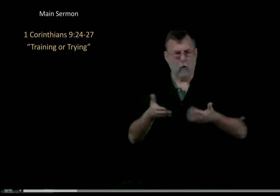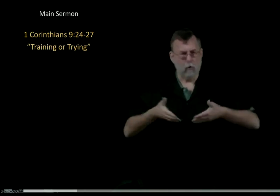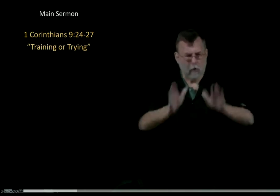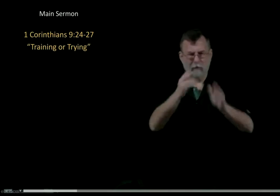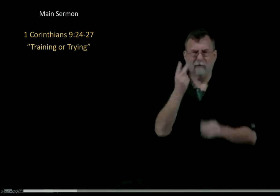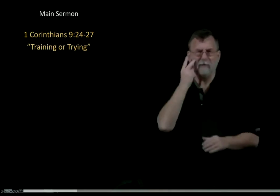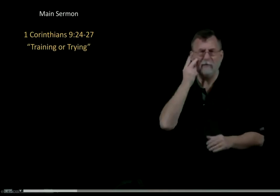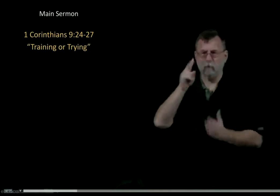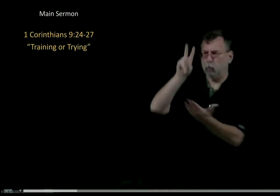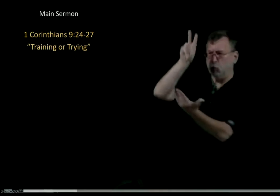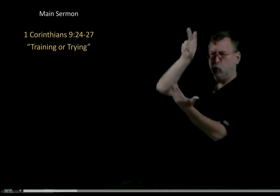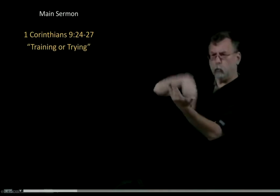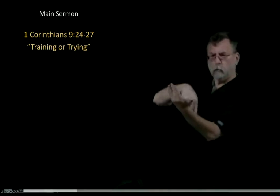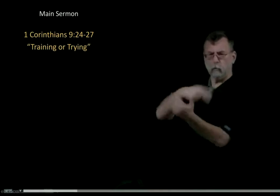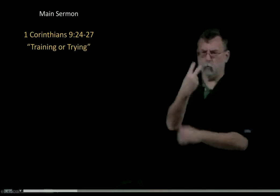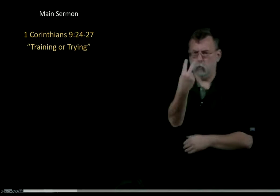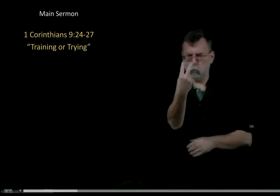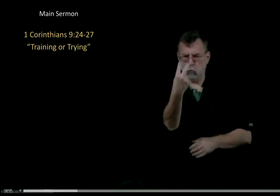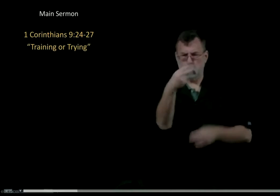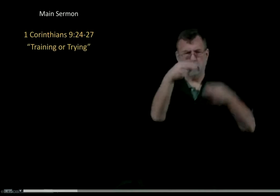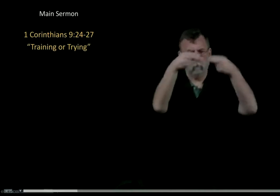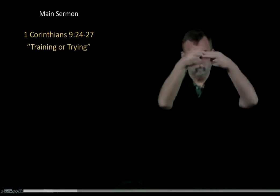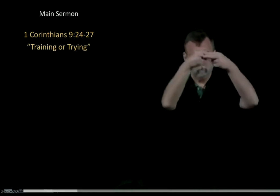1 Corinthians 9, 24 through 27.